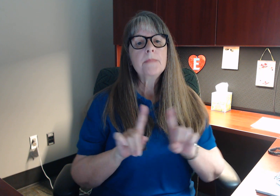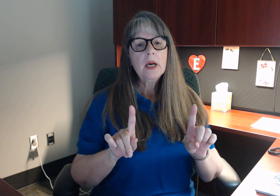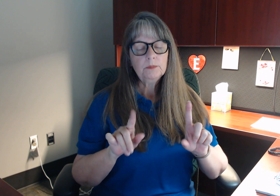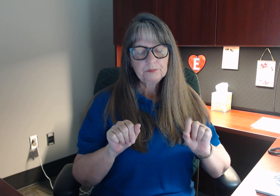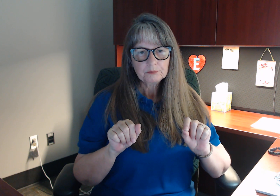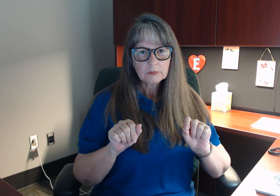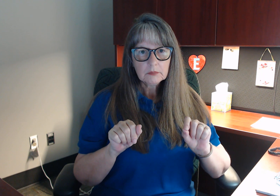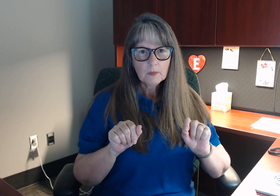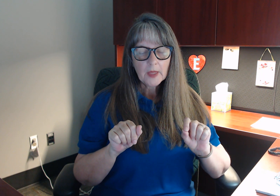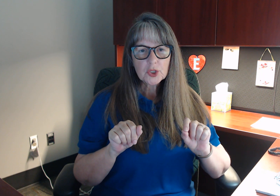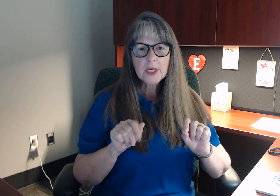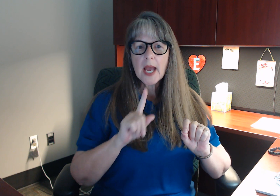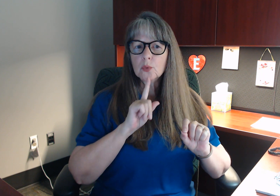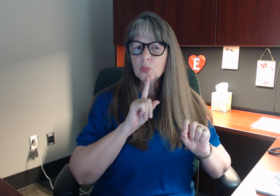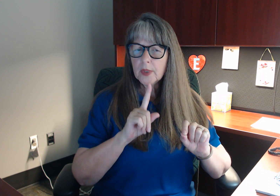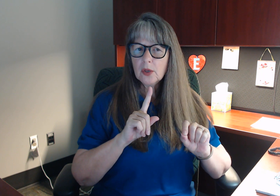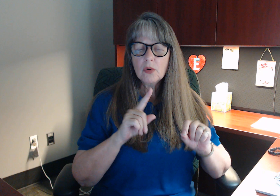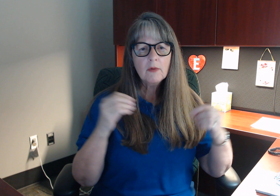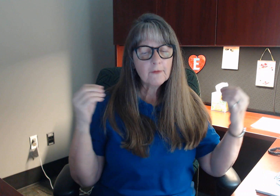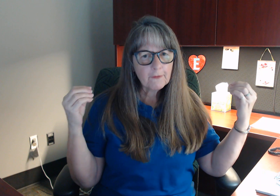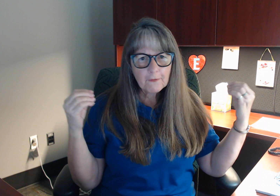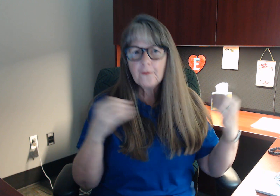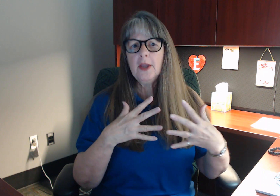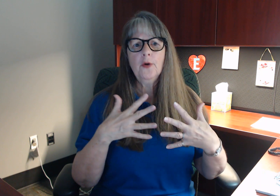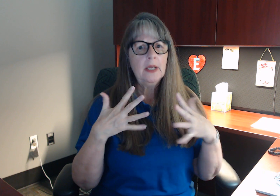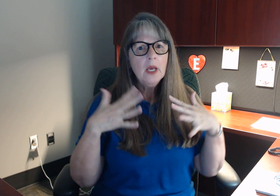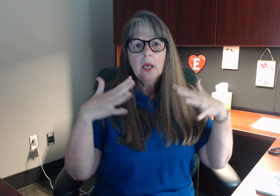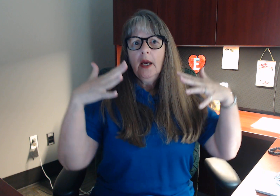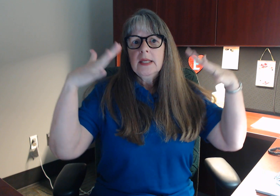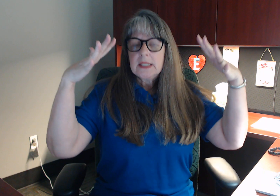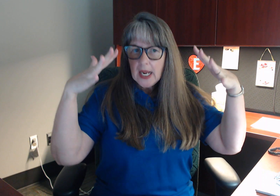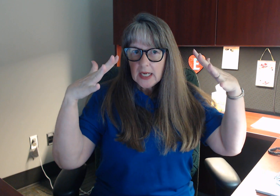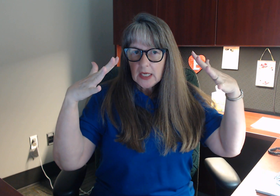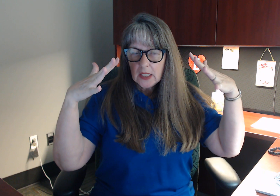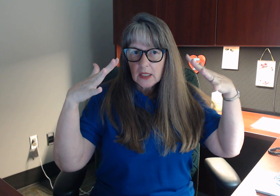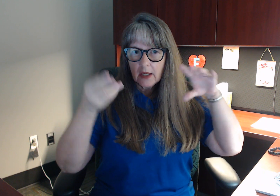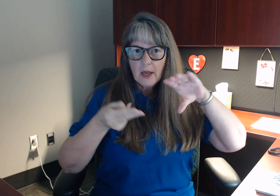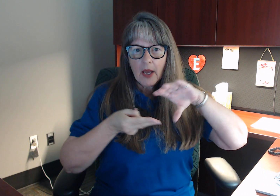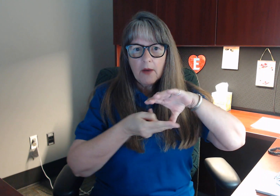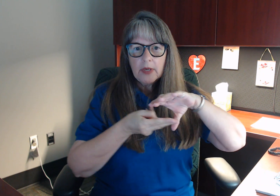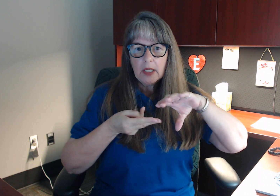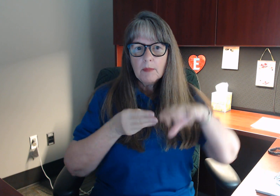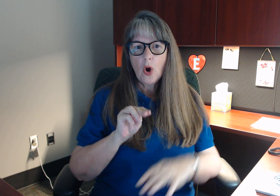but she had a real fear and anxiety of an